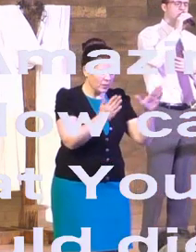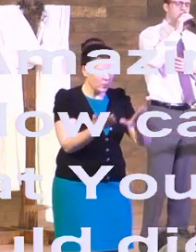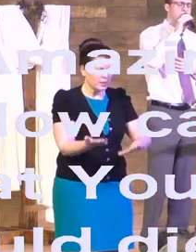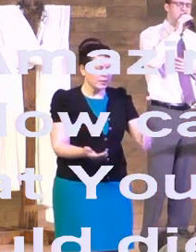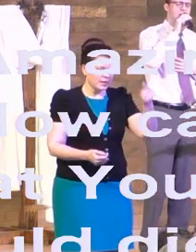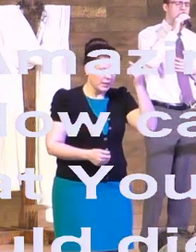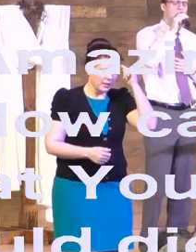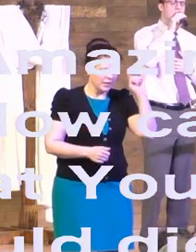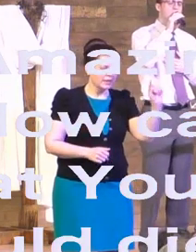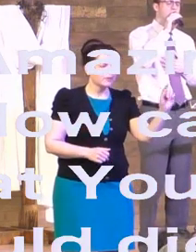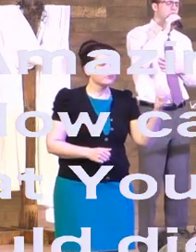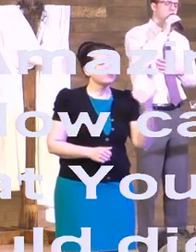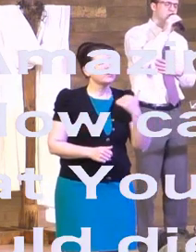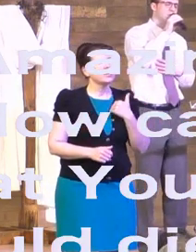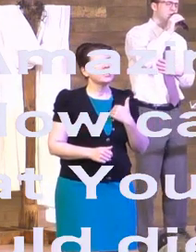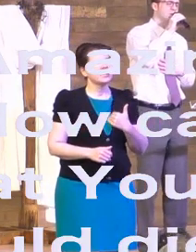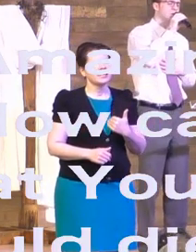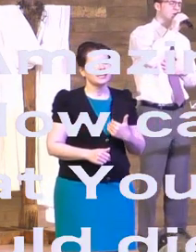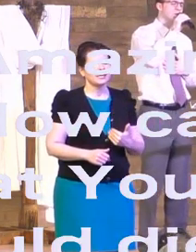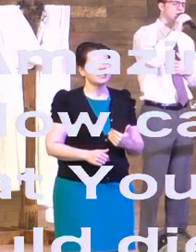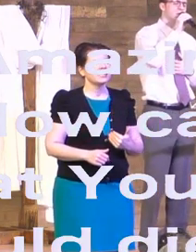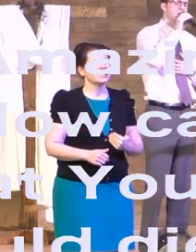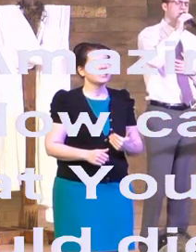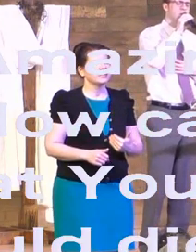King, would die for me?